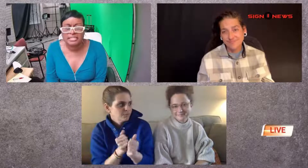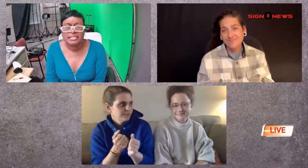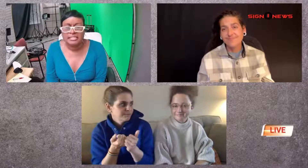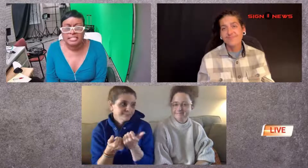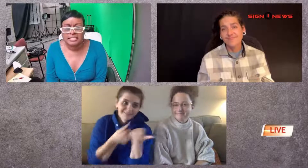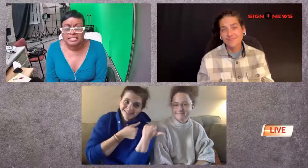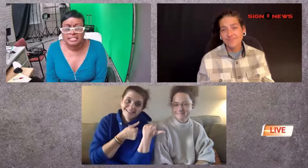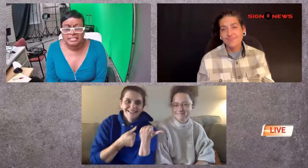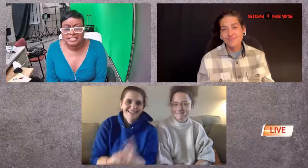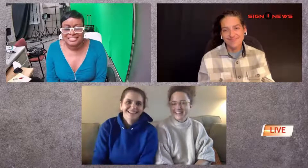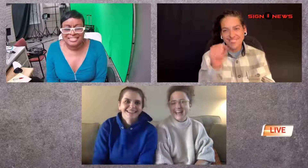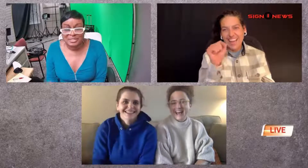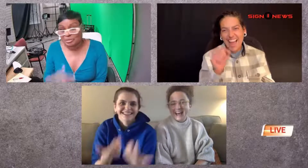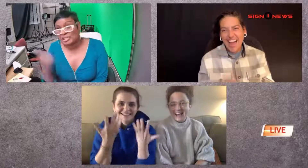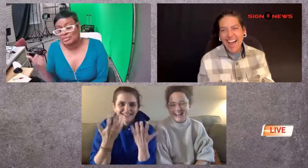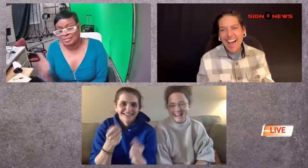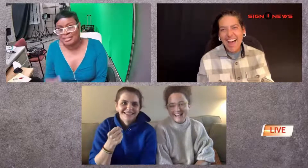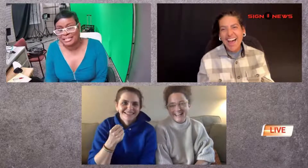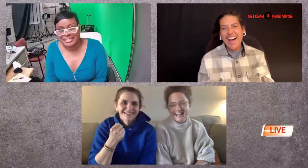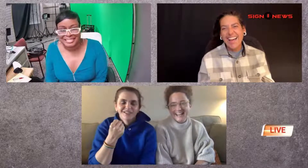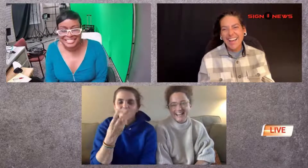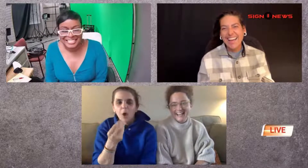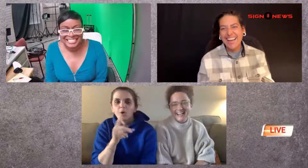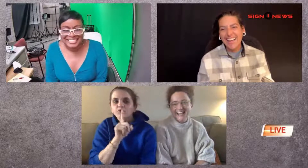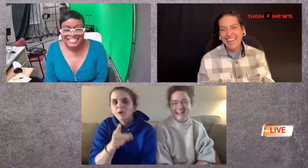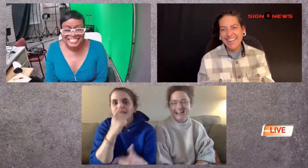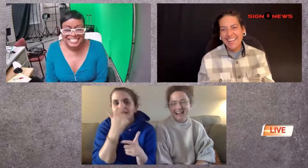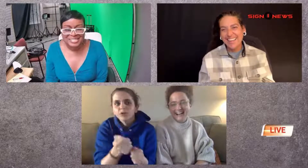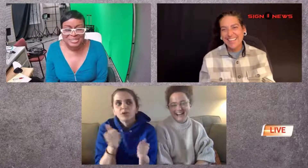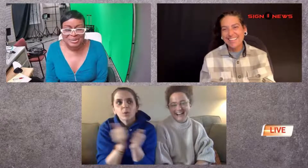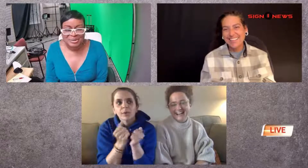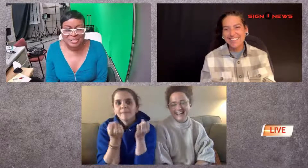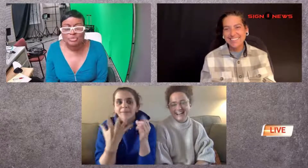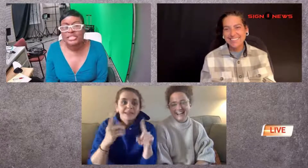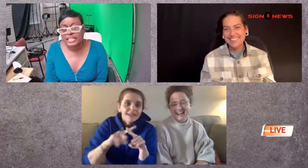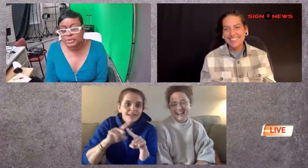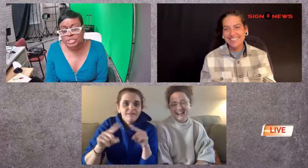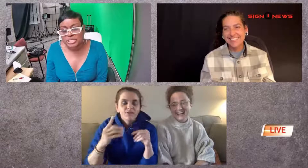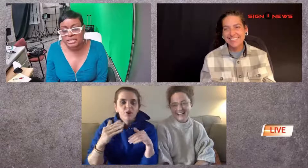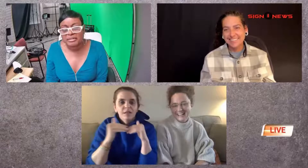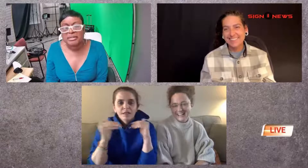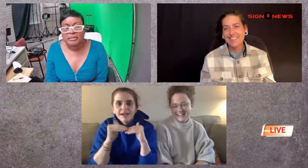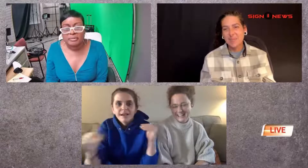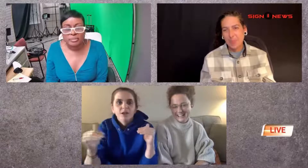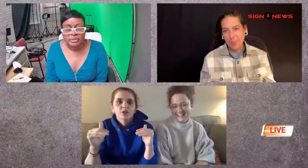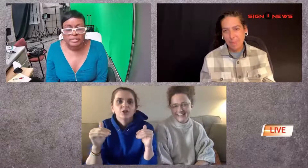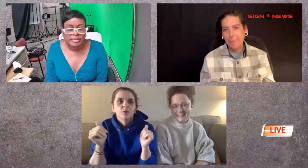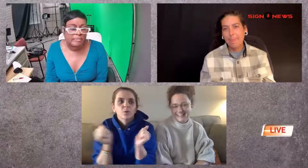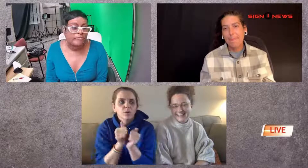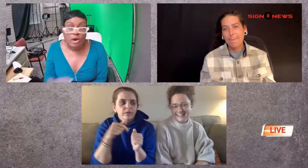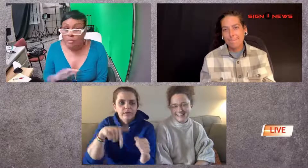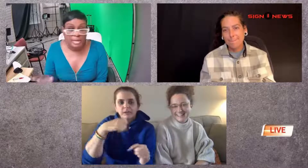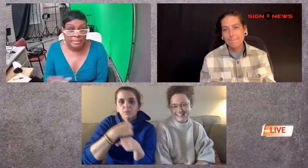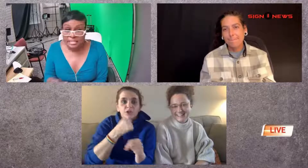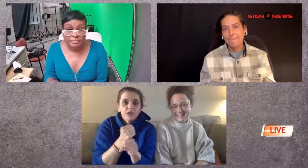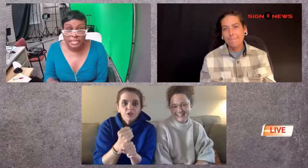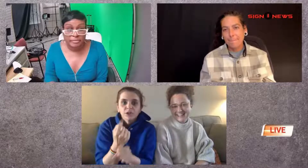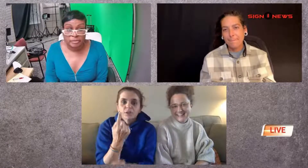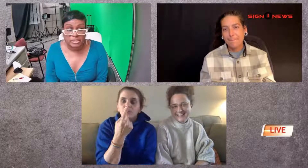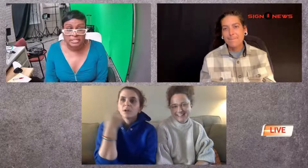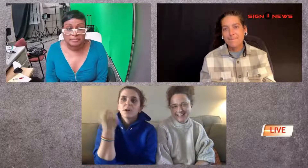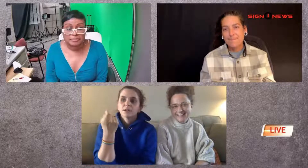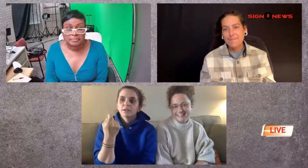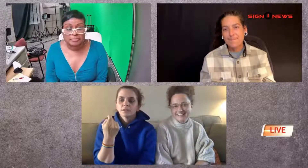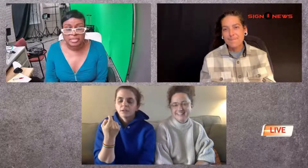I mean? Especially with Eleise here. So it's really interesting with many different